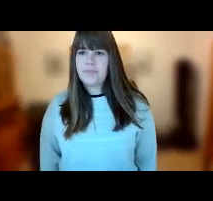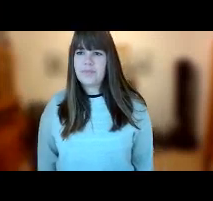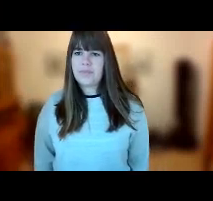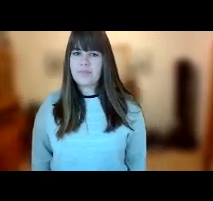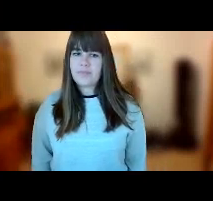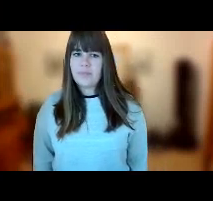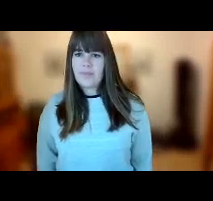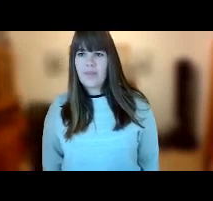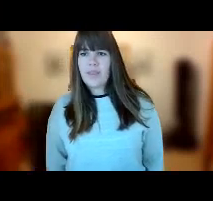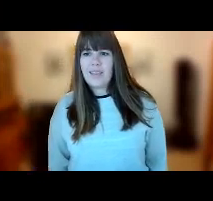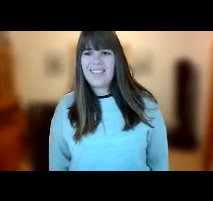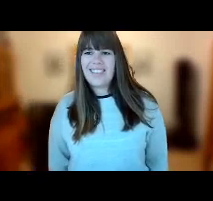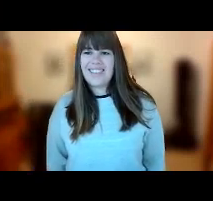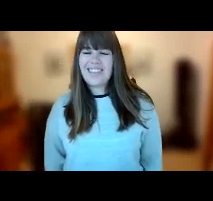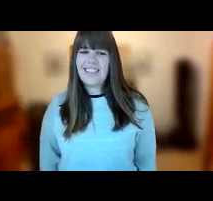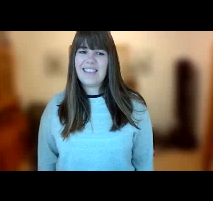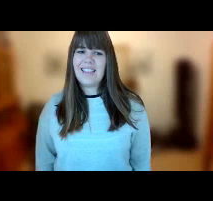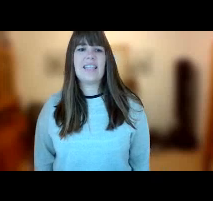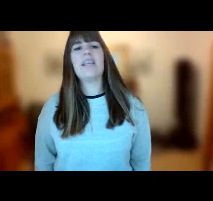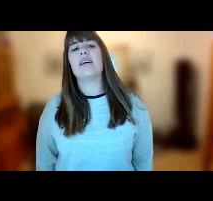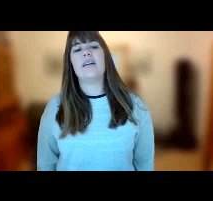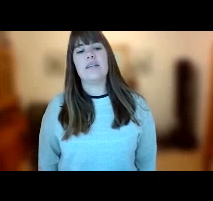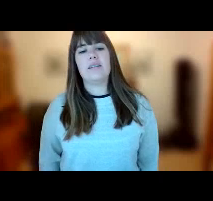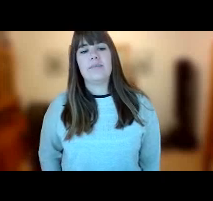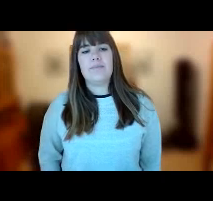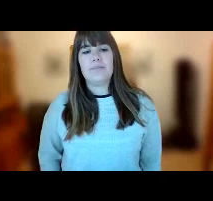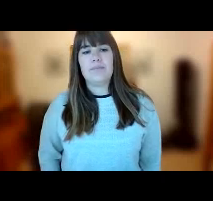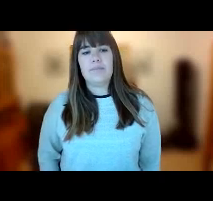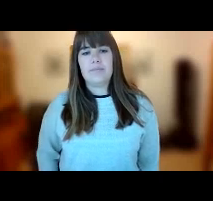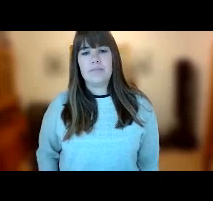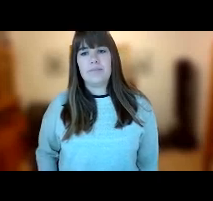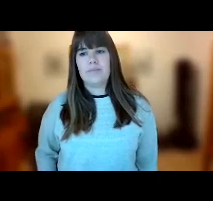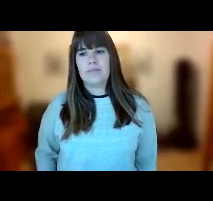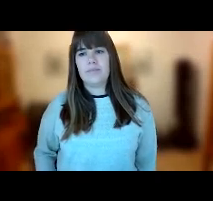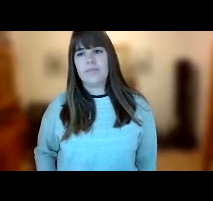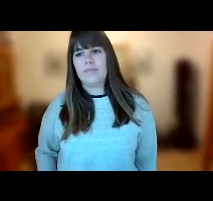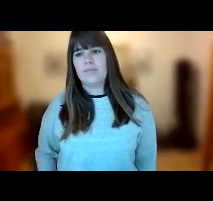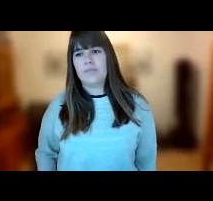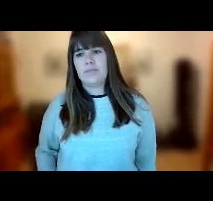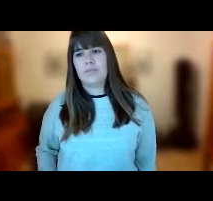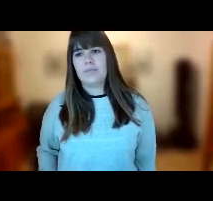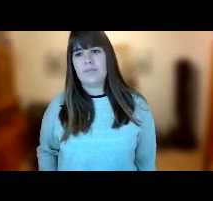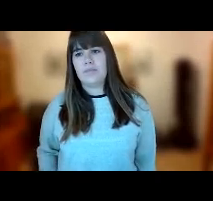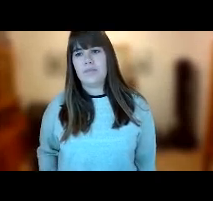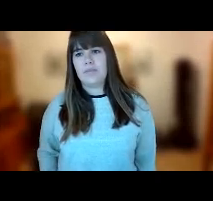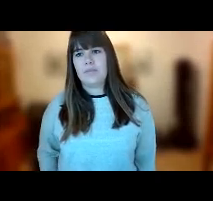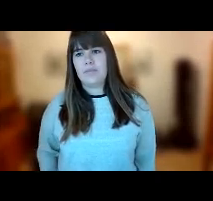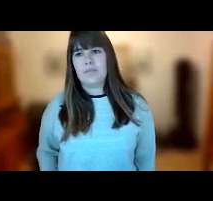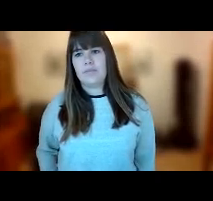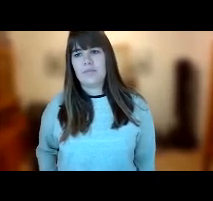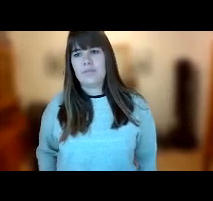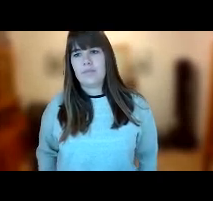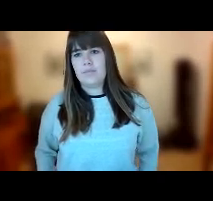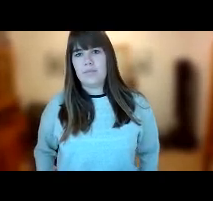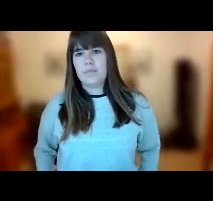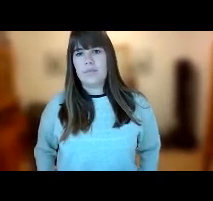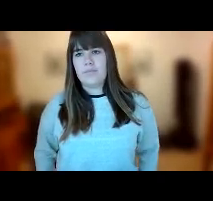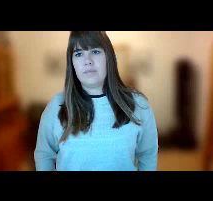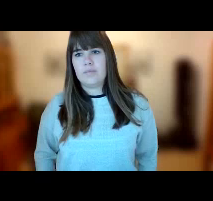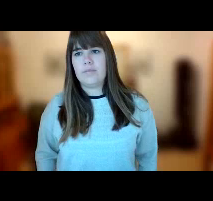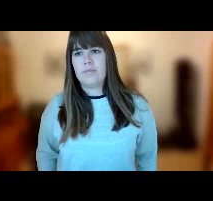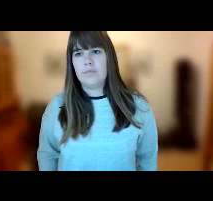are going to be taking us through the session today, I'll just touch on a quick little bit of housekeeping, please. So today's